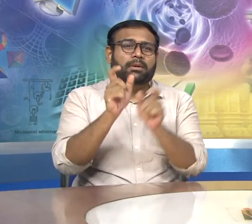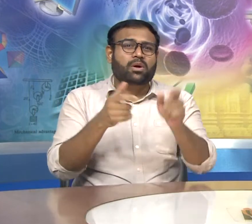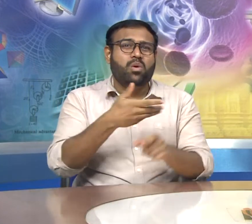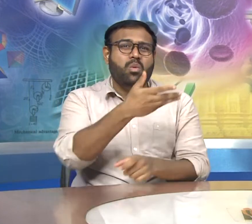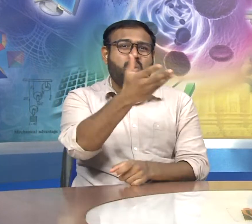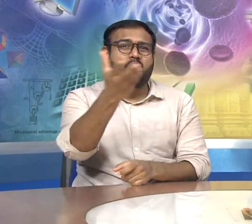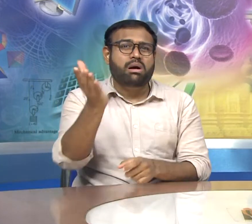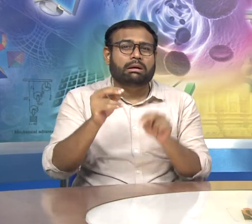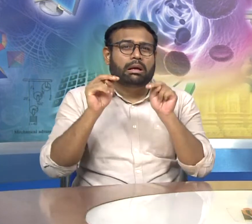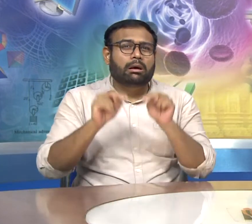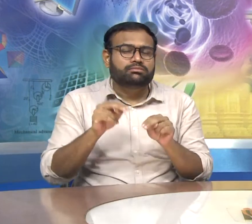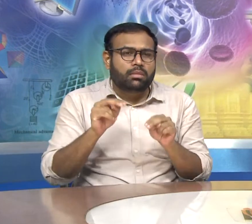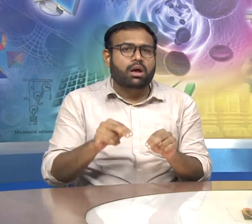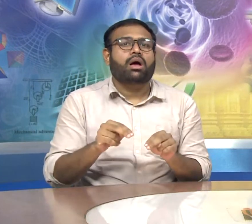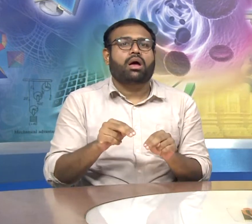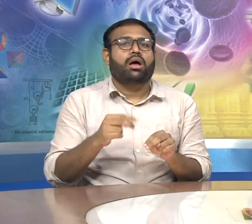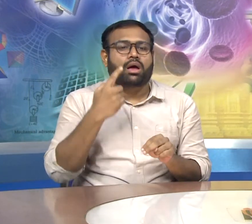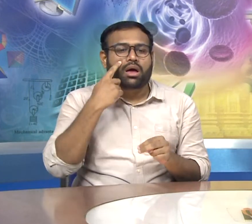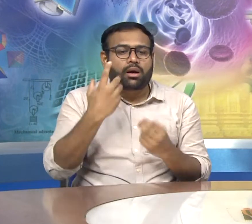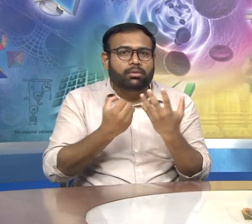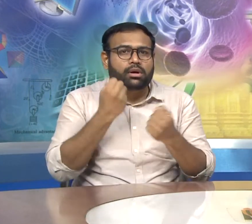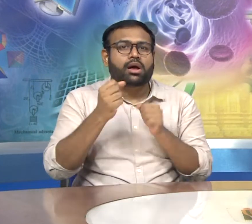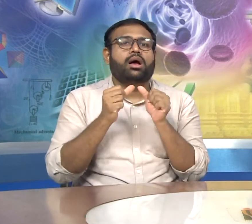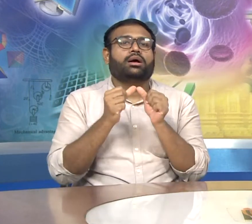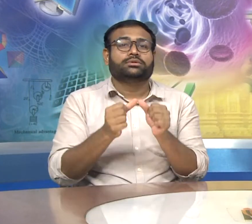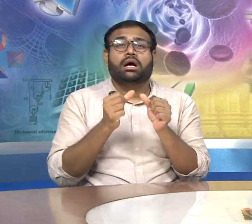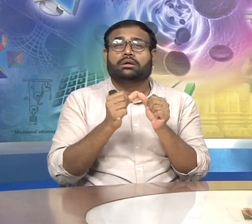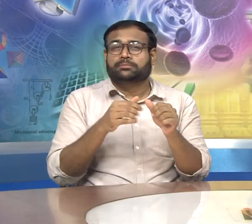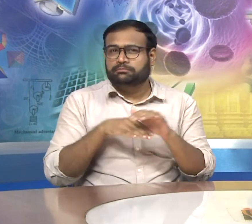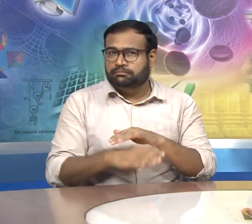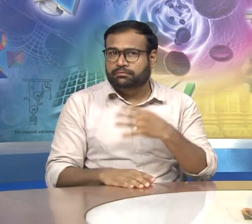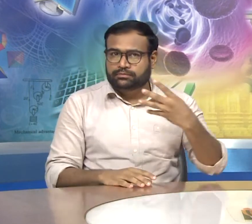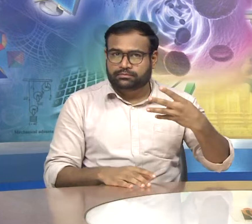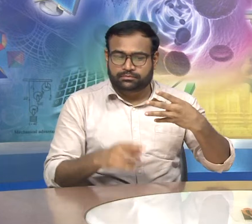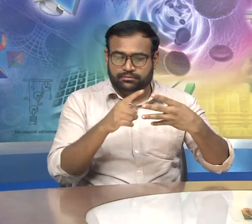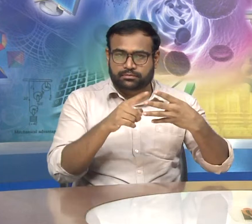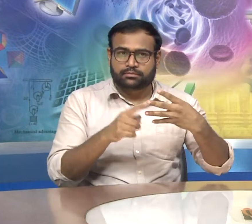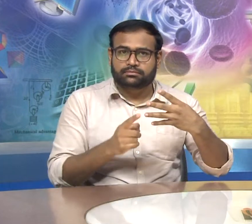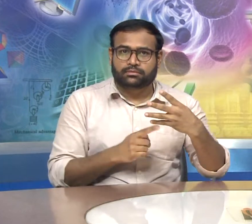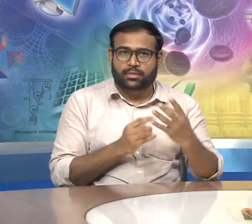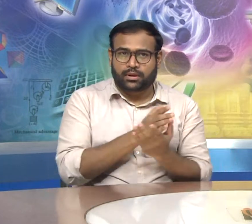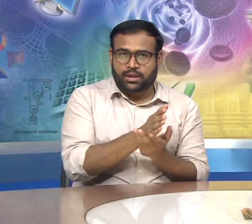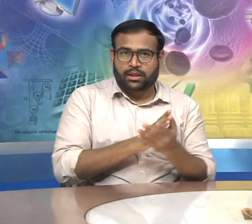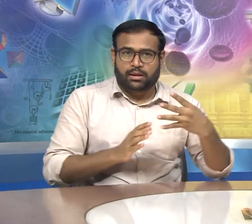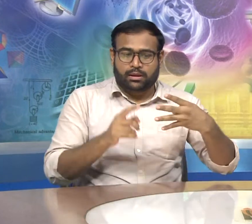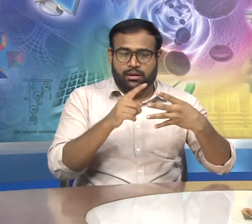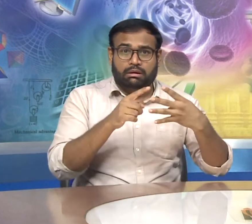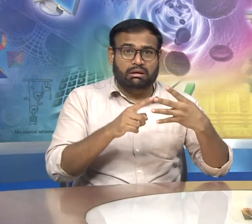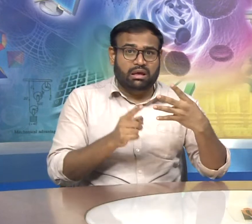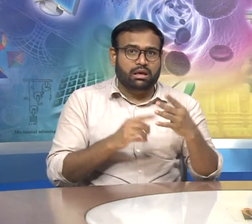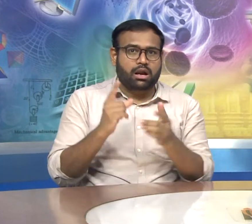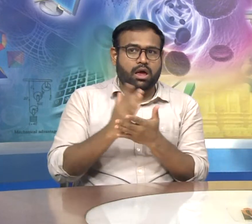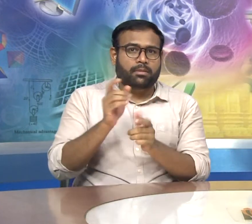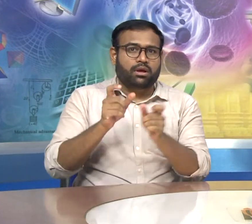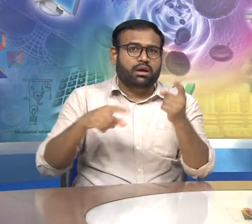types of information needs of the users have been identified.